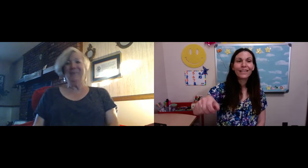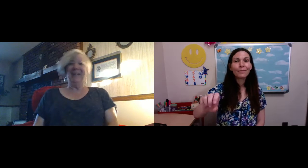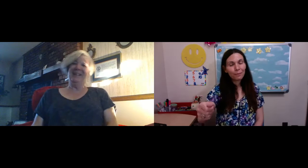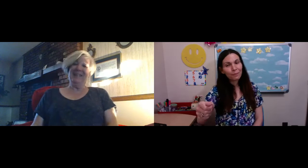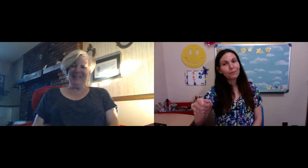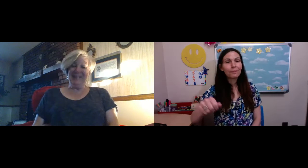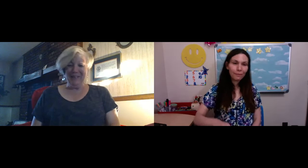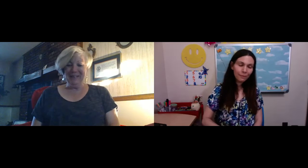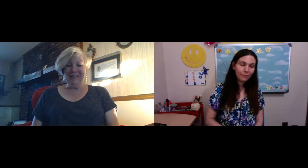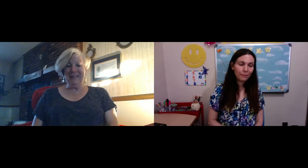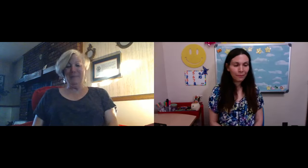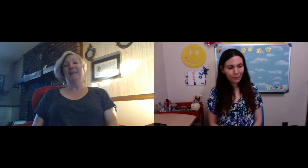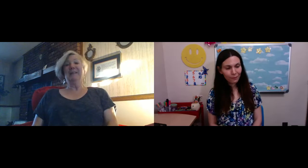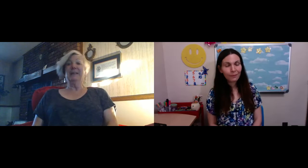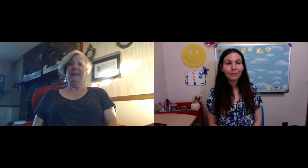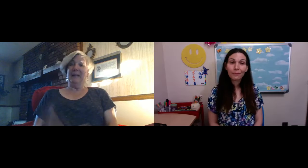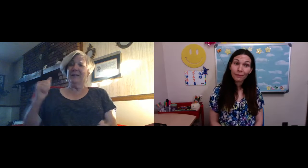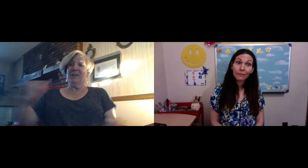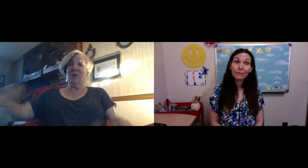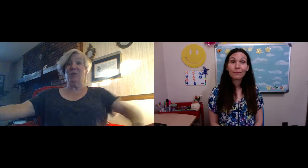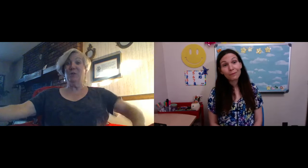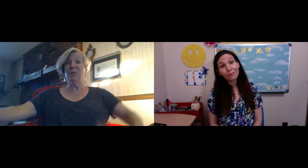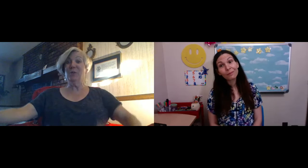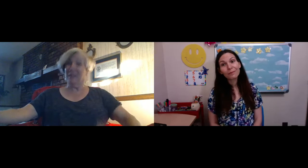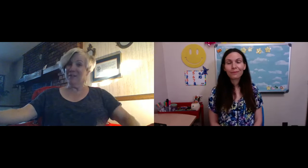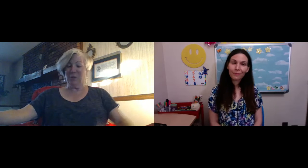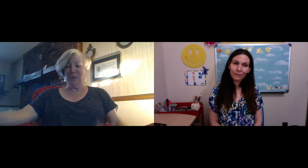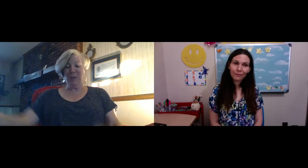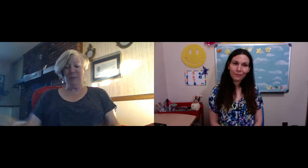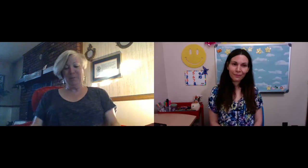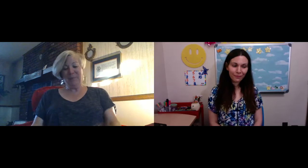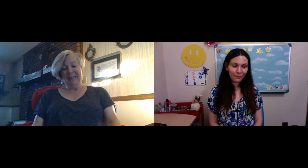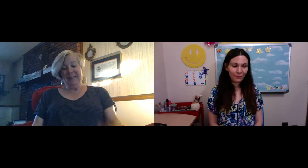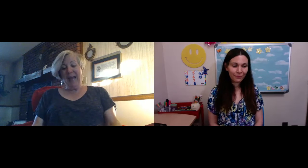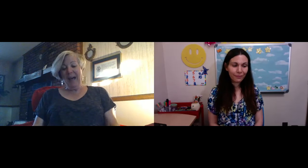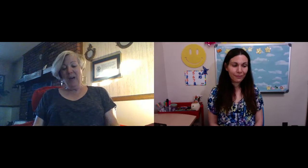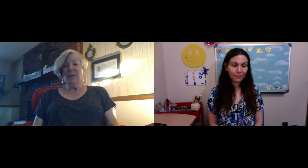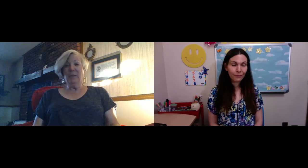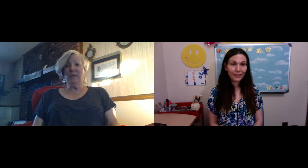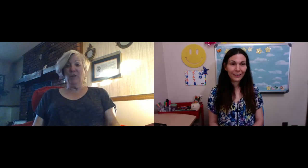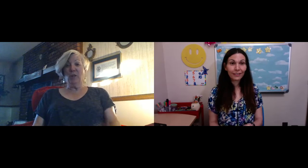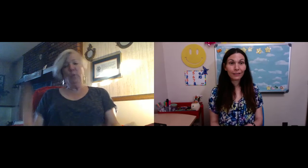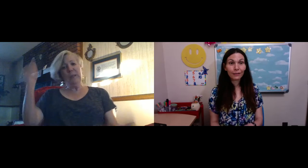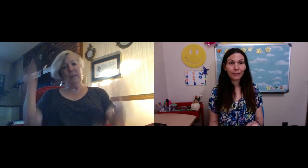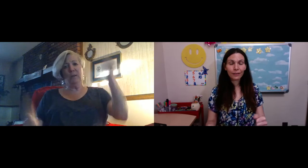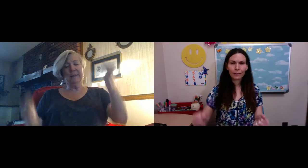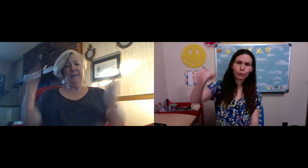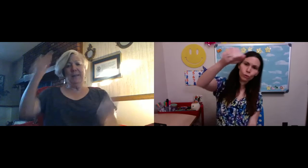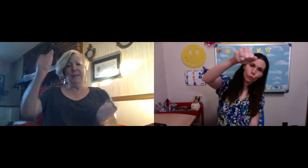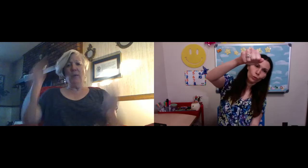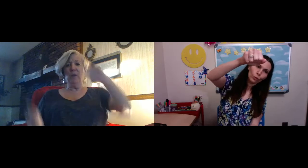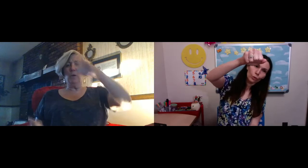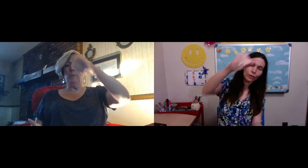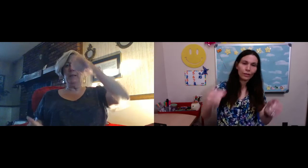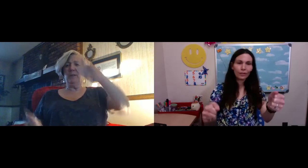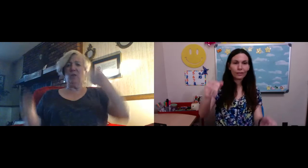Merrily, merrily, merrily, merrily, let's go to the store. Now we have to turn the wheel. That's